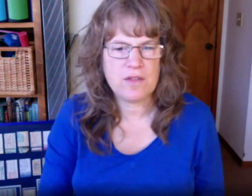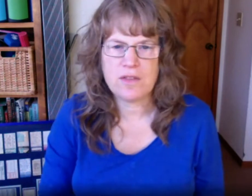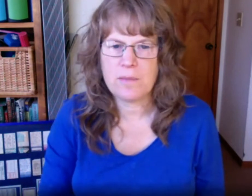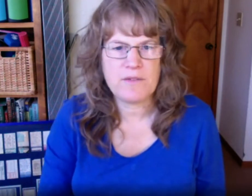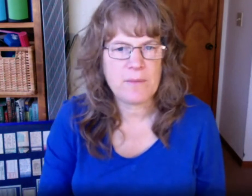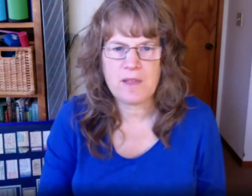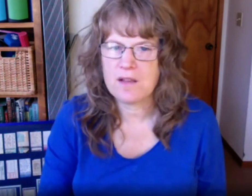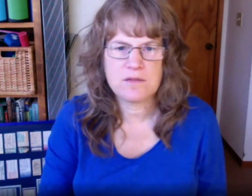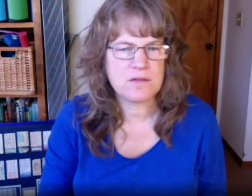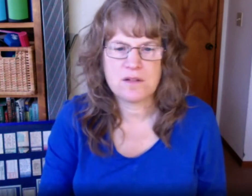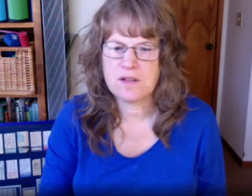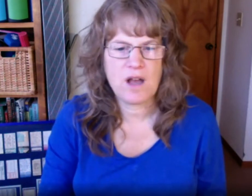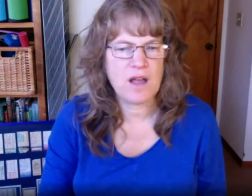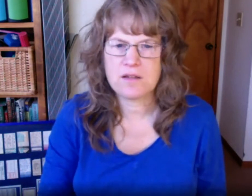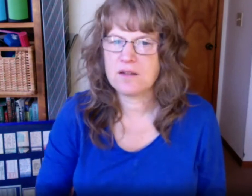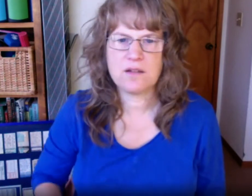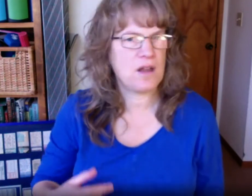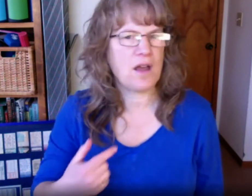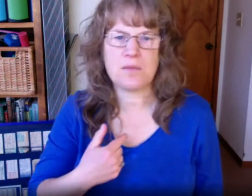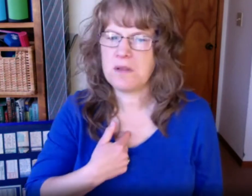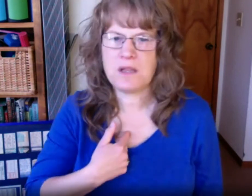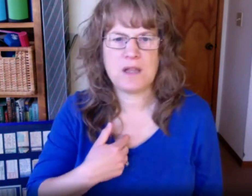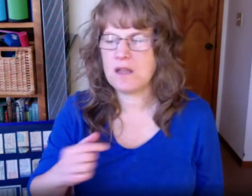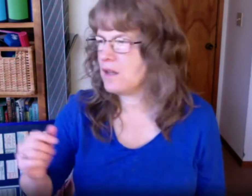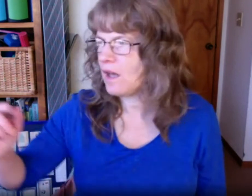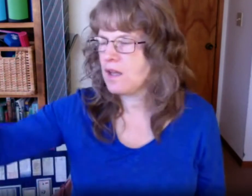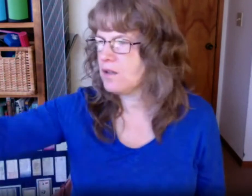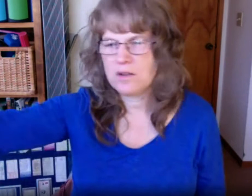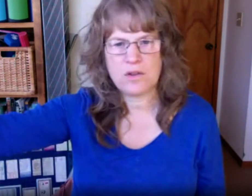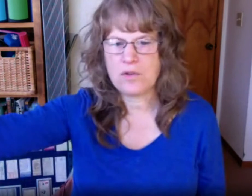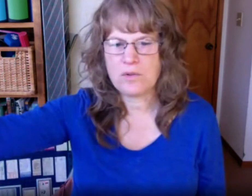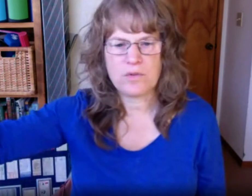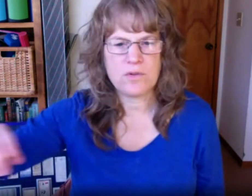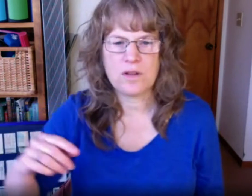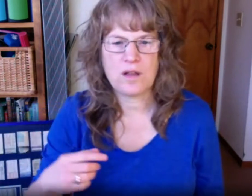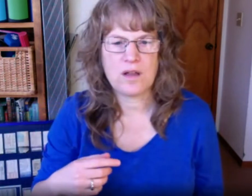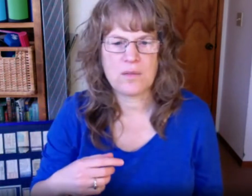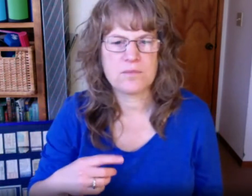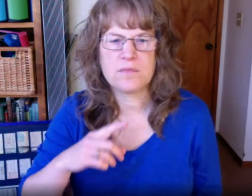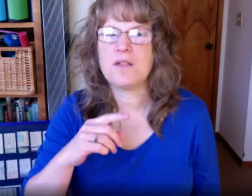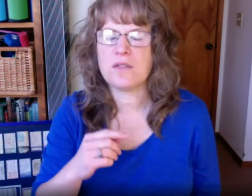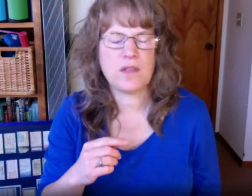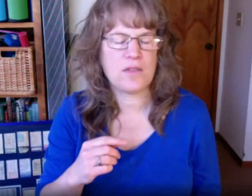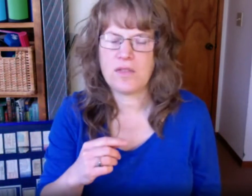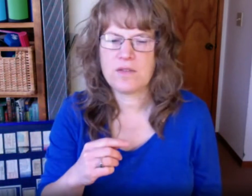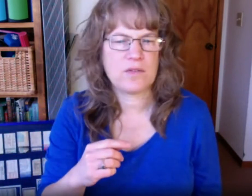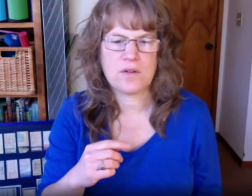I mean, if I'm saying not me, not you, it's this, right?